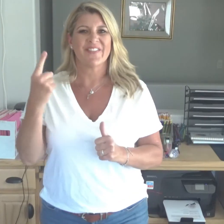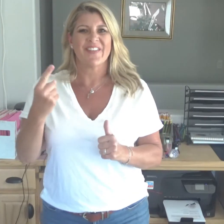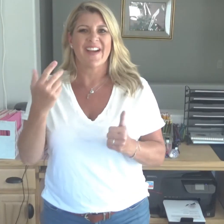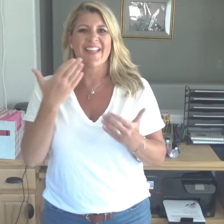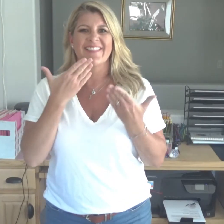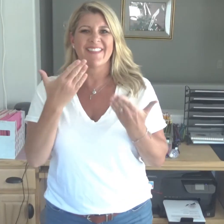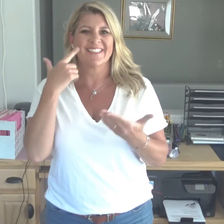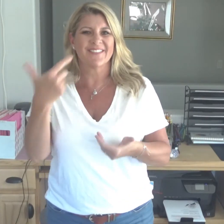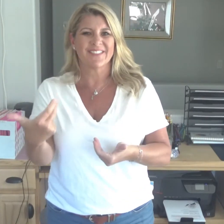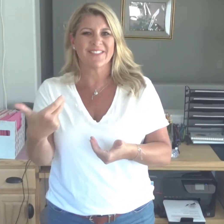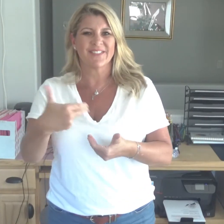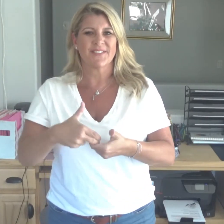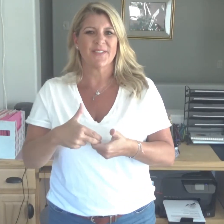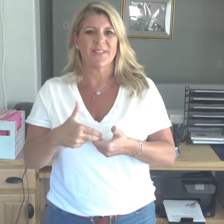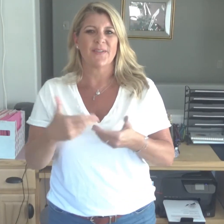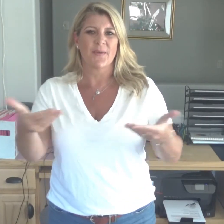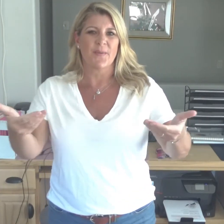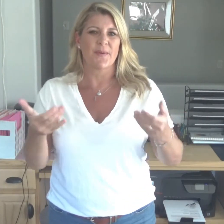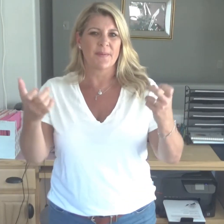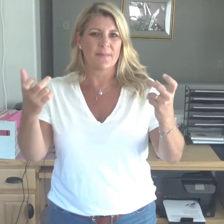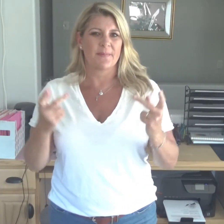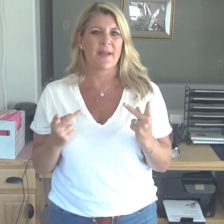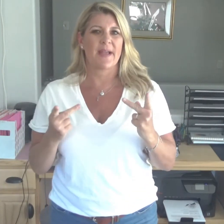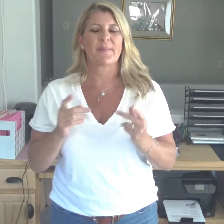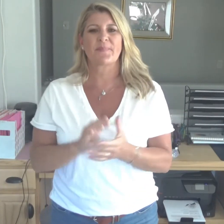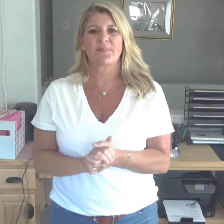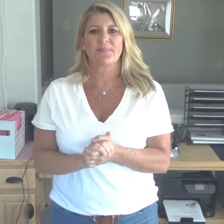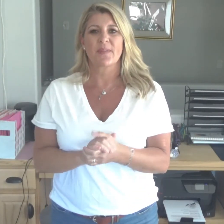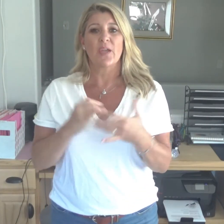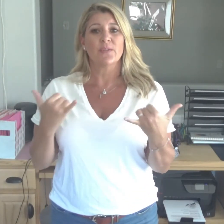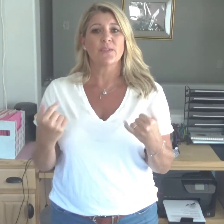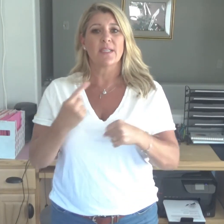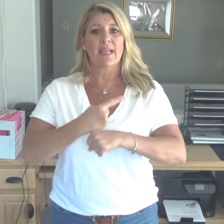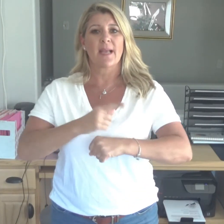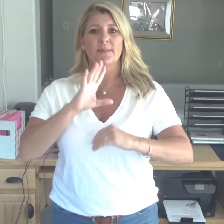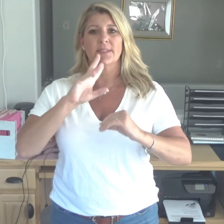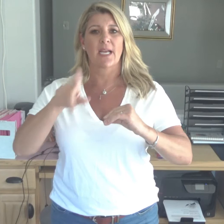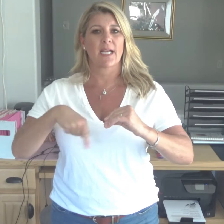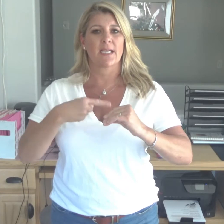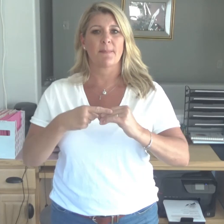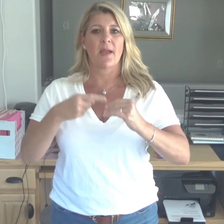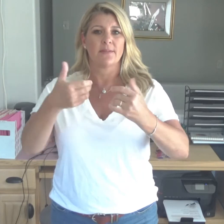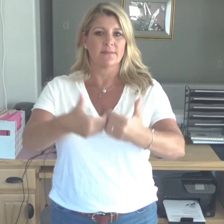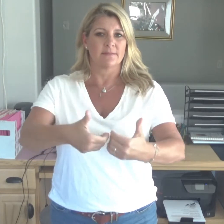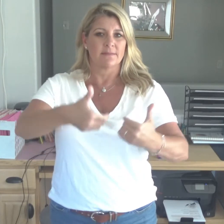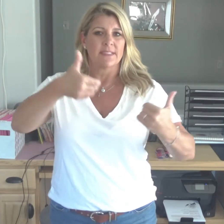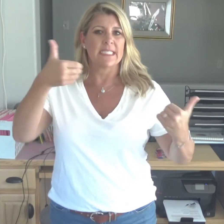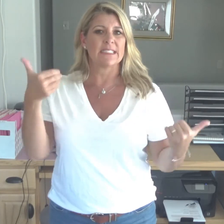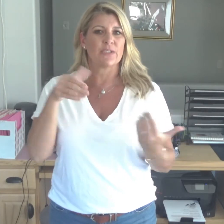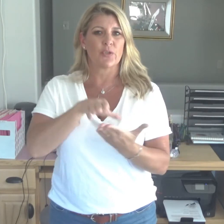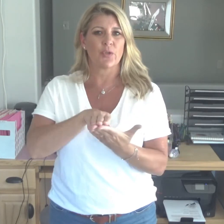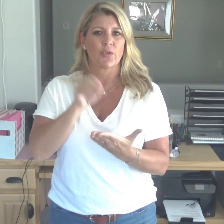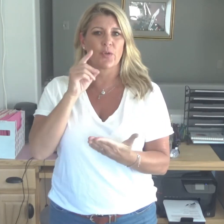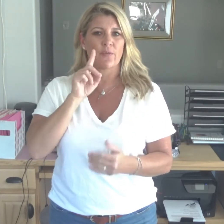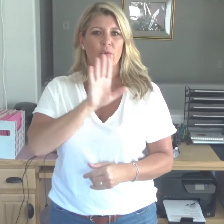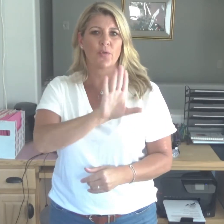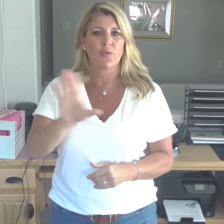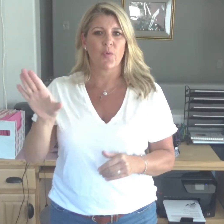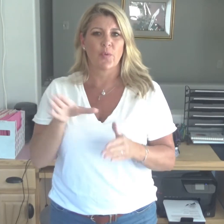Hi everyone, thanks for joining. Welcome back. Today I'm going to be talking about distance